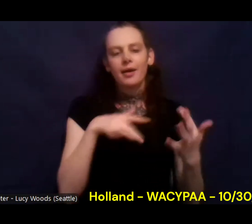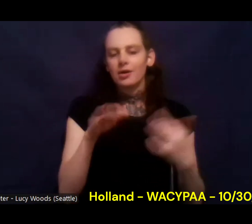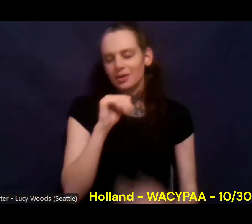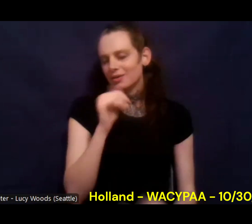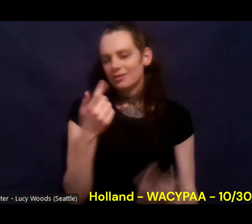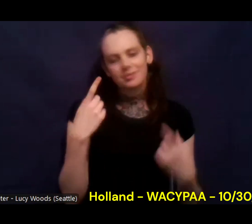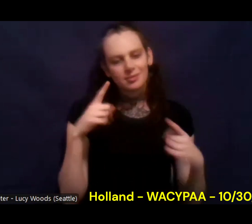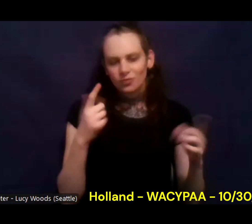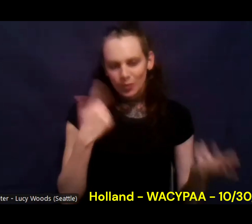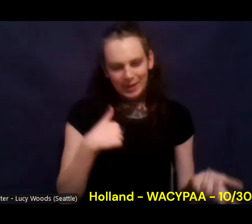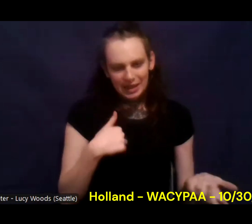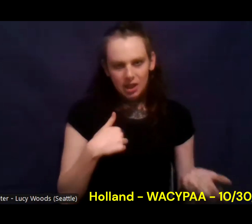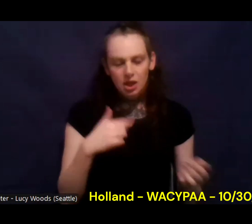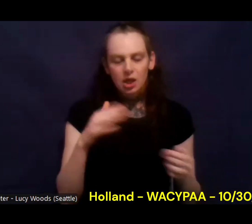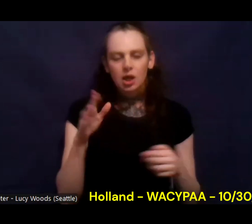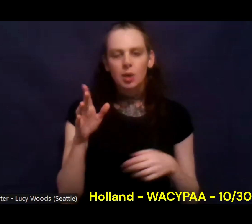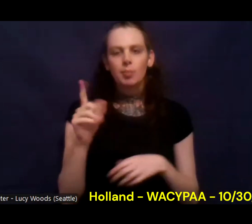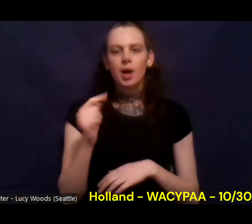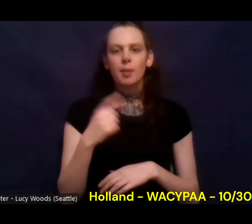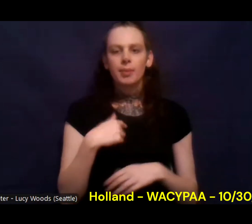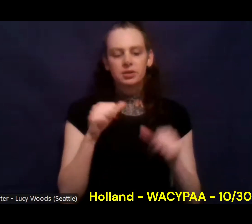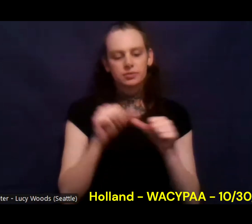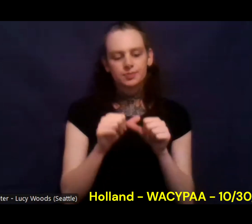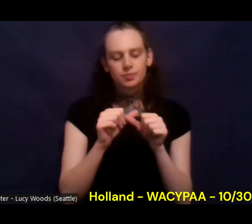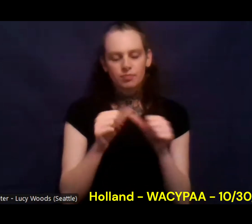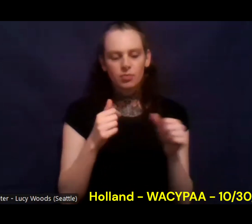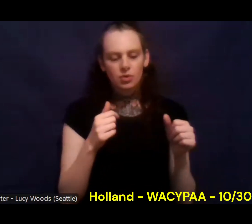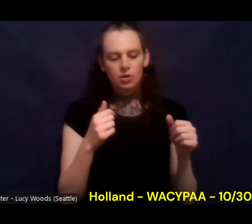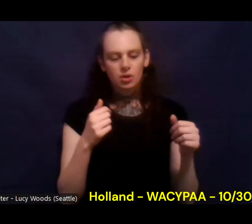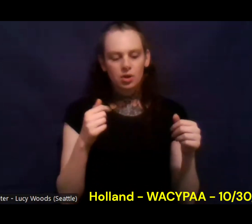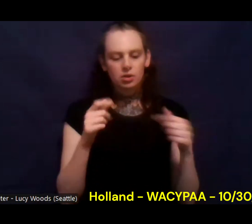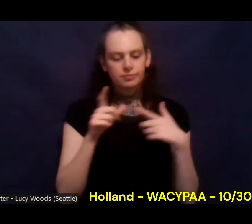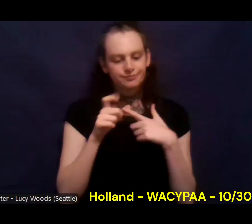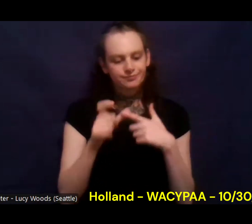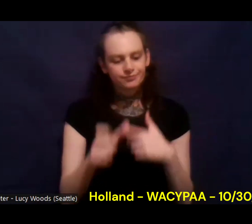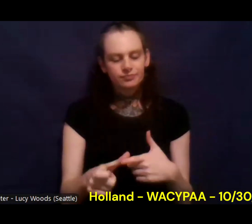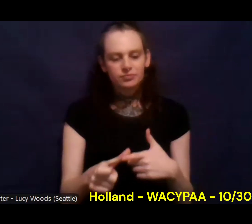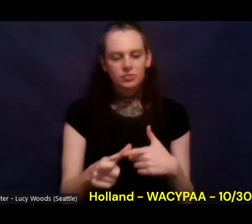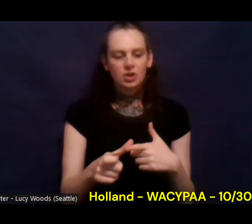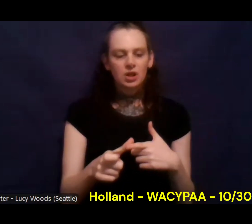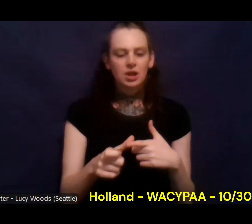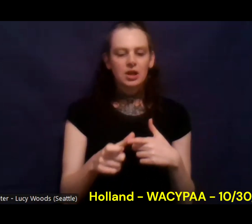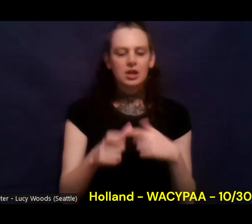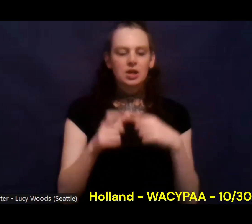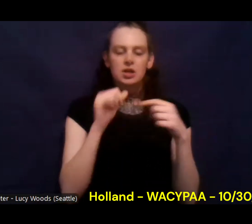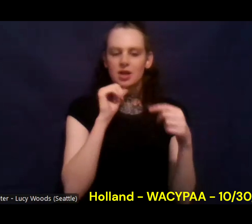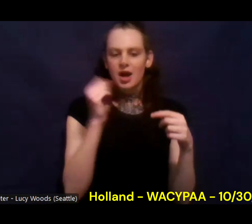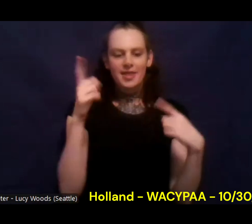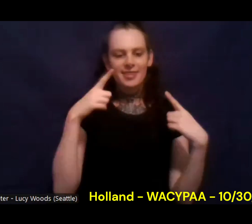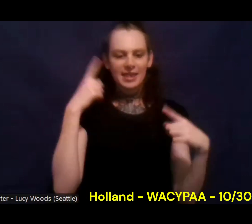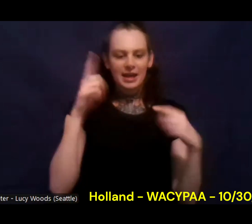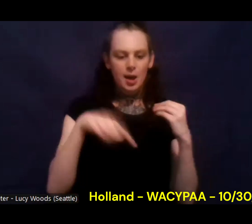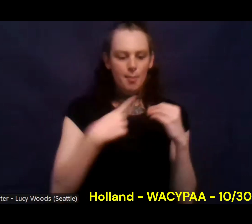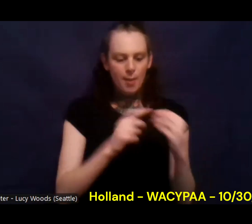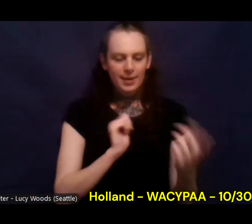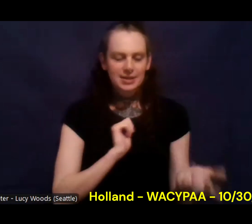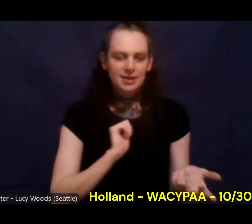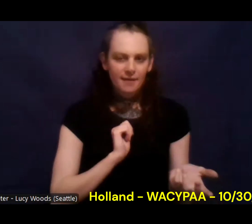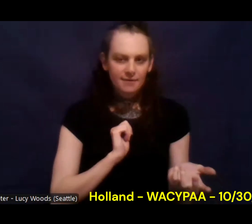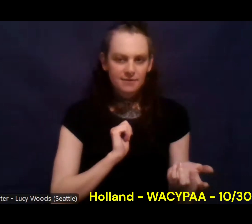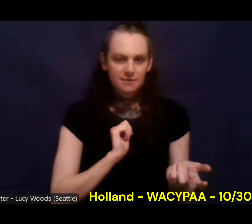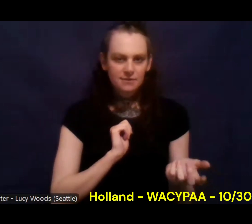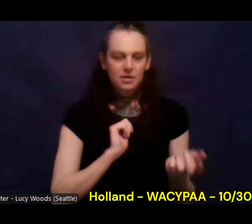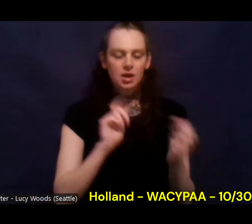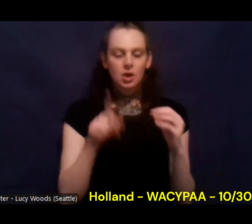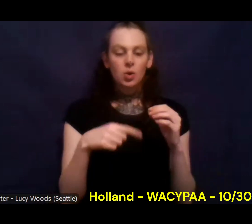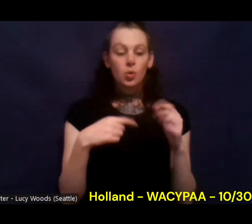that keep my mind from thinking about me. Because when my mind stops thinking about me, that's when I can start to think about others. So